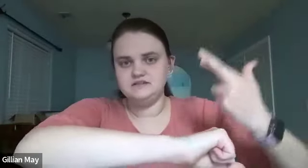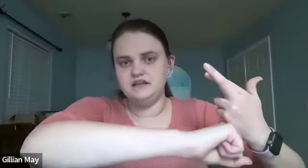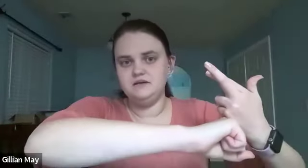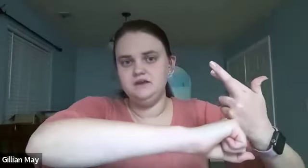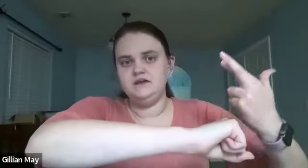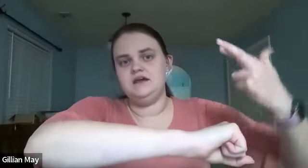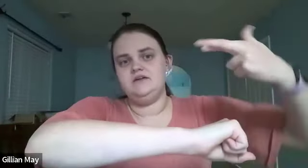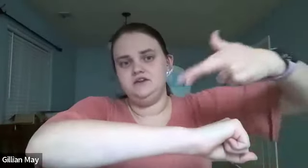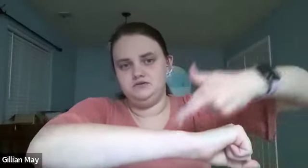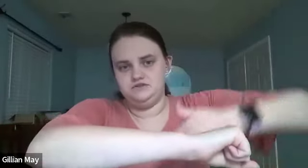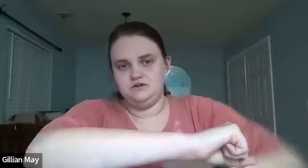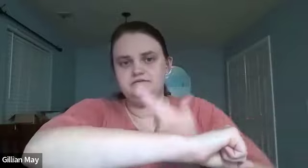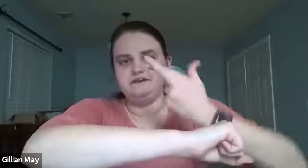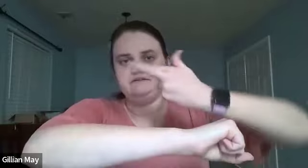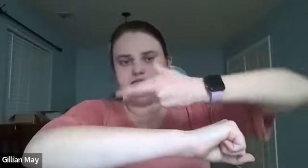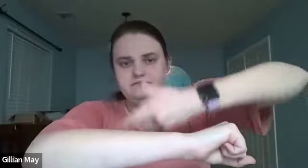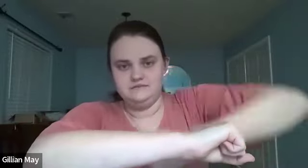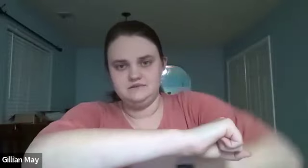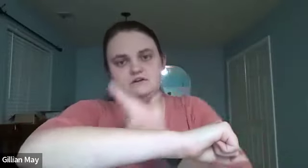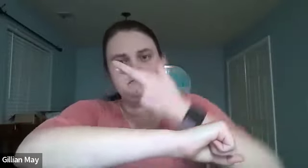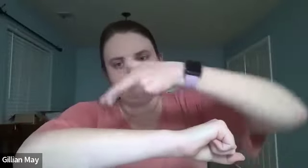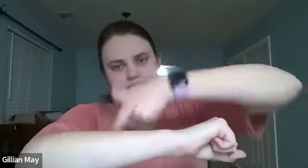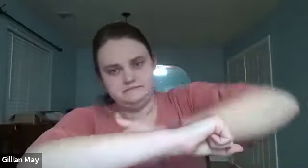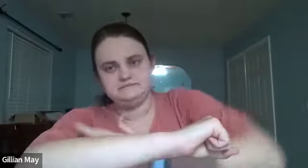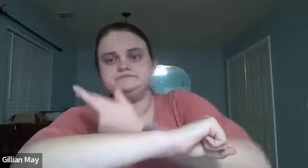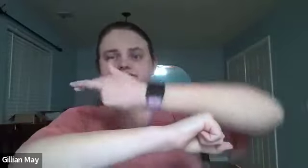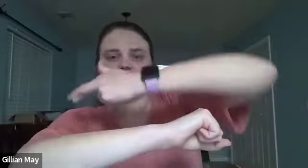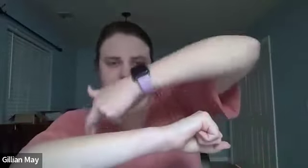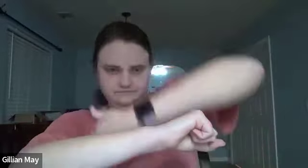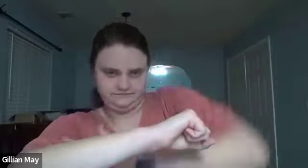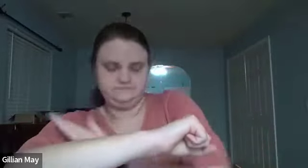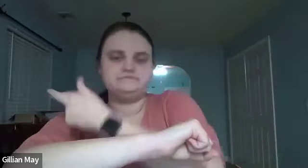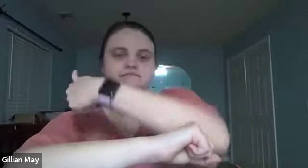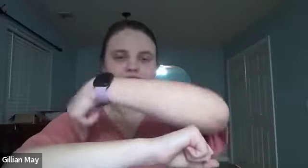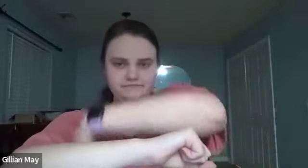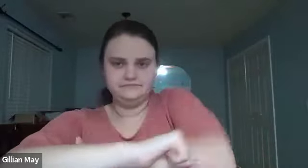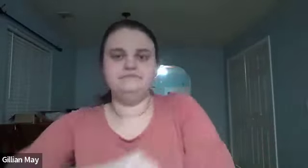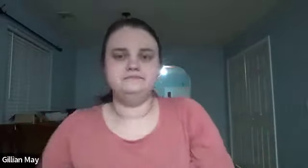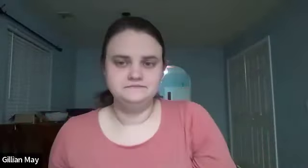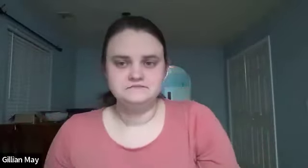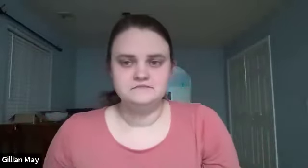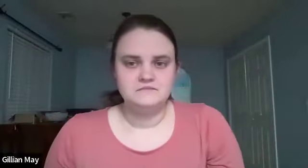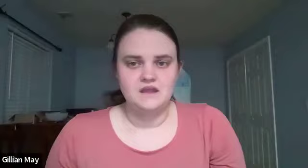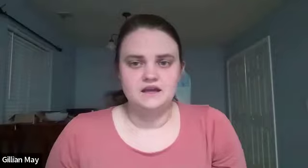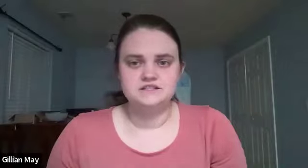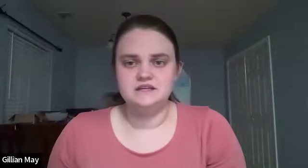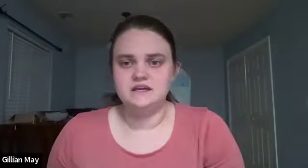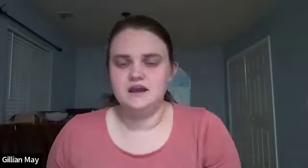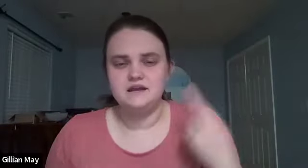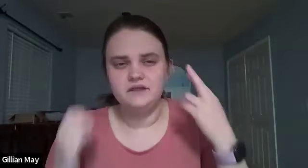sticking up, and then you go dolphin, dolphin. I just think it kind of like,